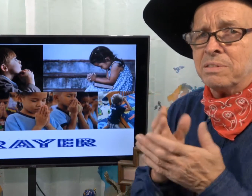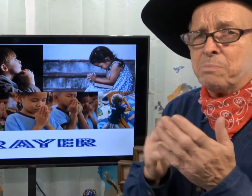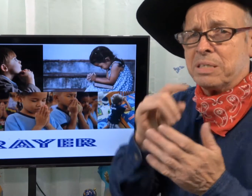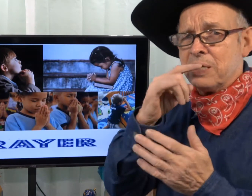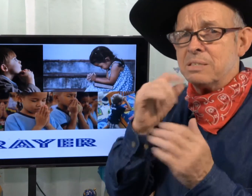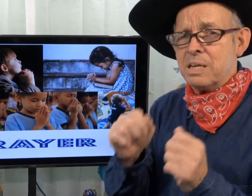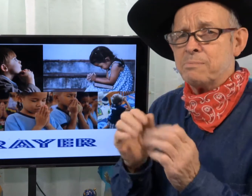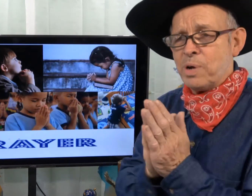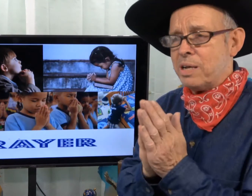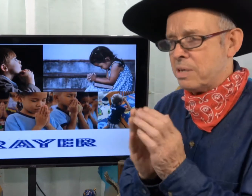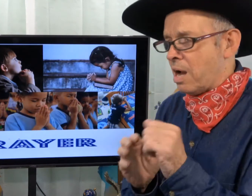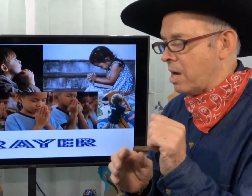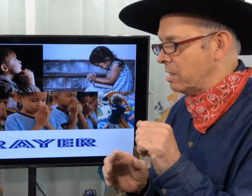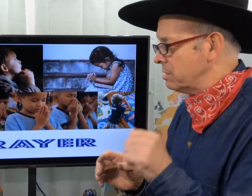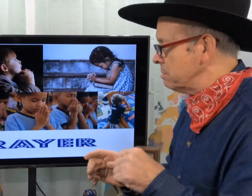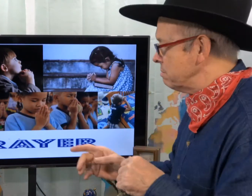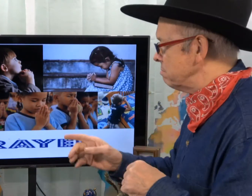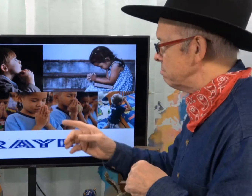Send me kids can pray, yeah.